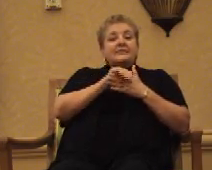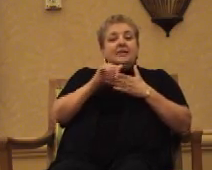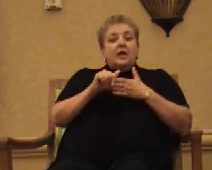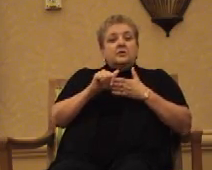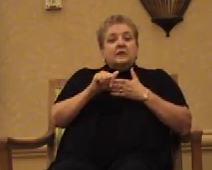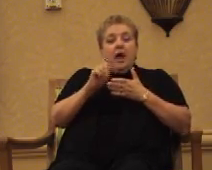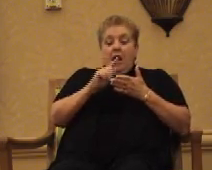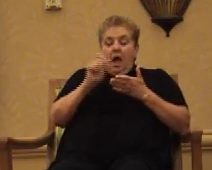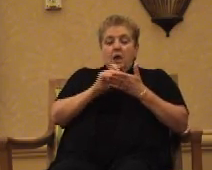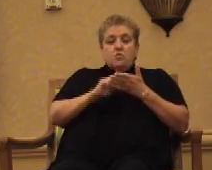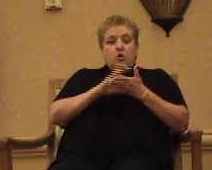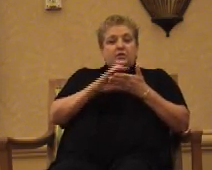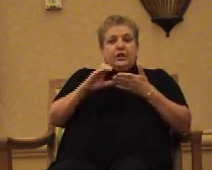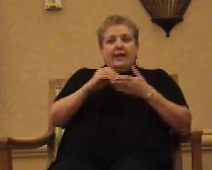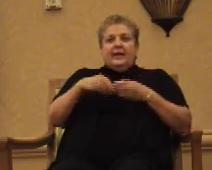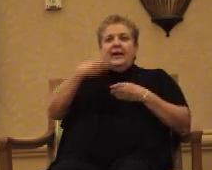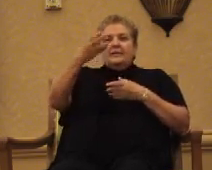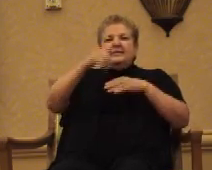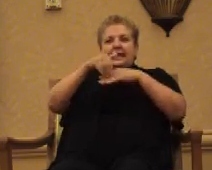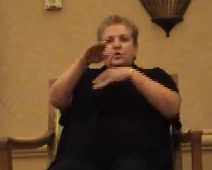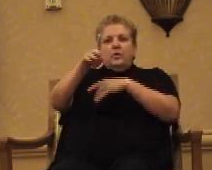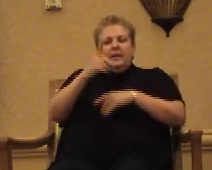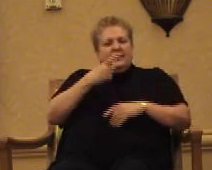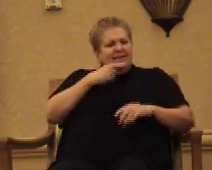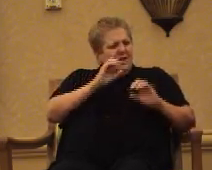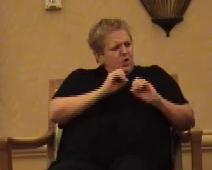me up crying. He said, no one ever pays me back. I'm impressed